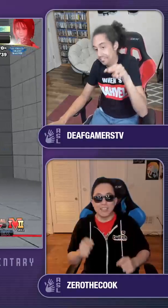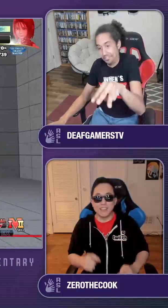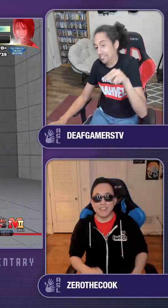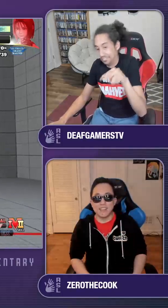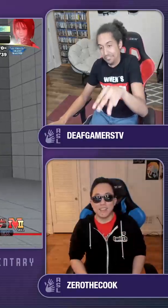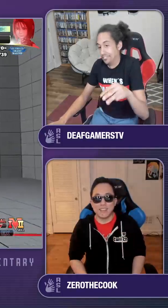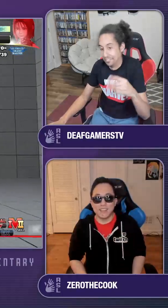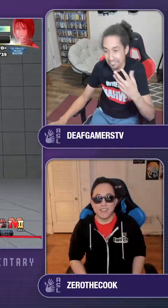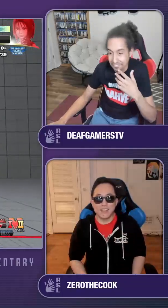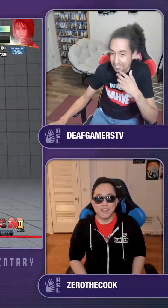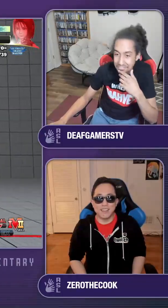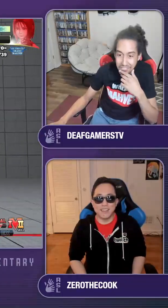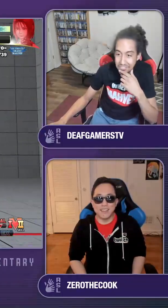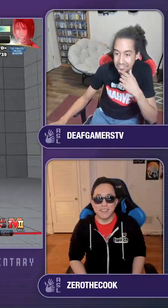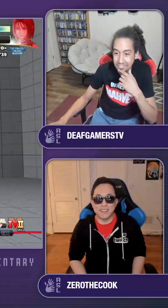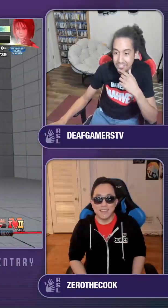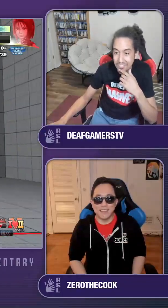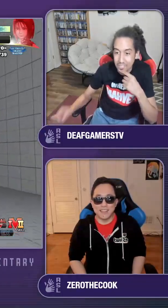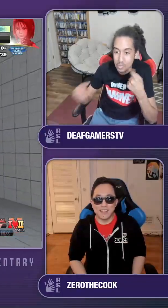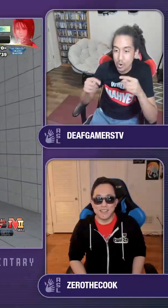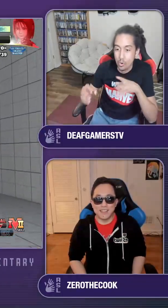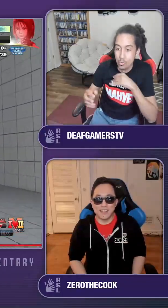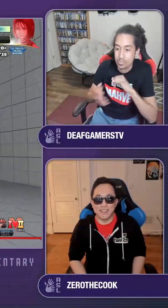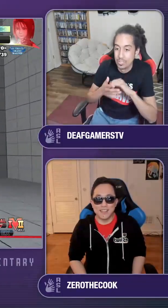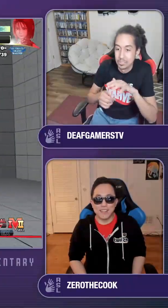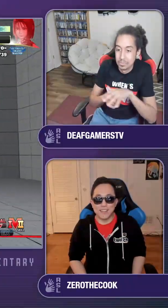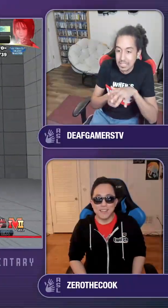a translated video that he or